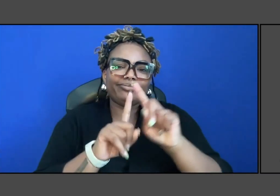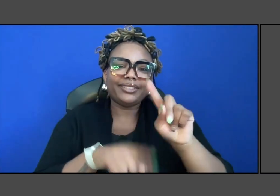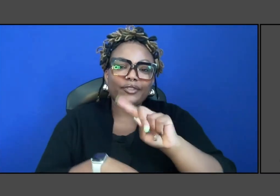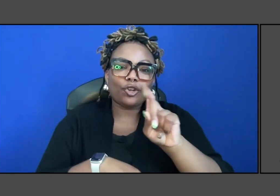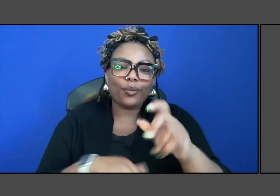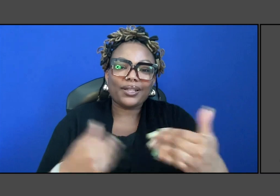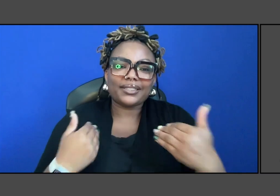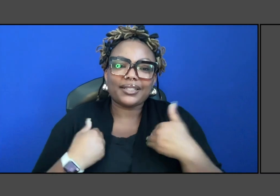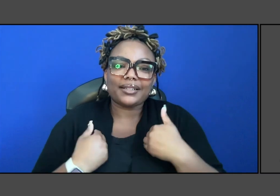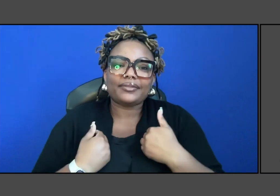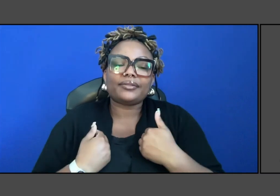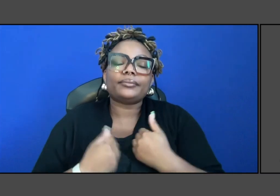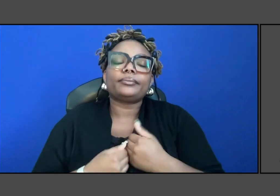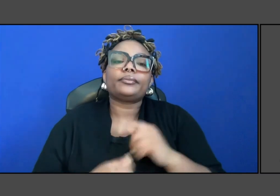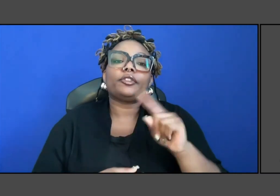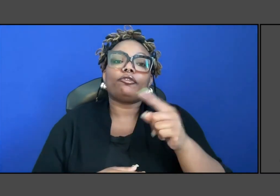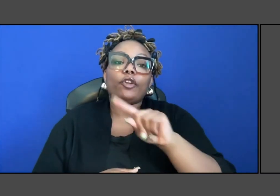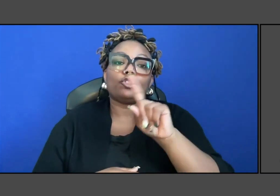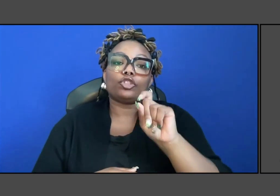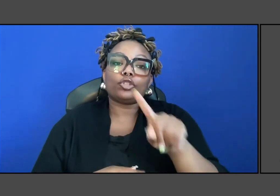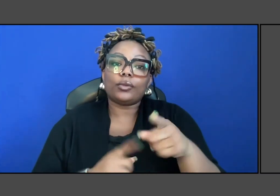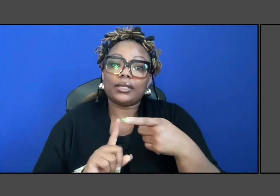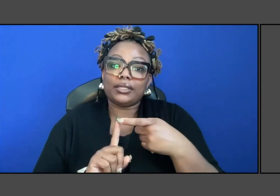This one is coming